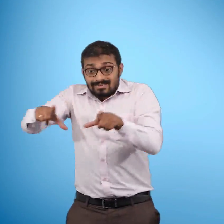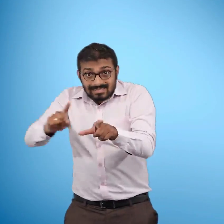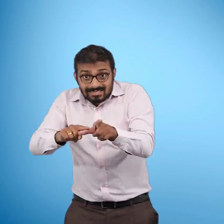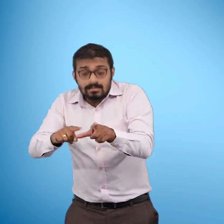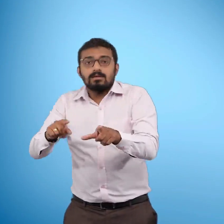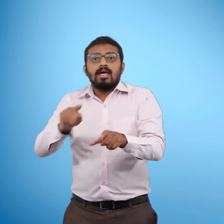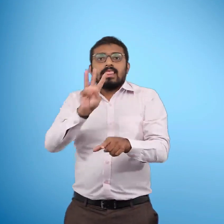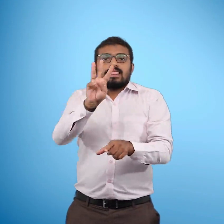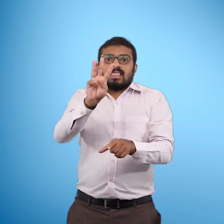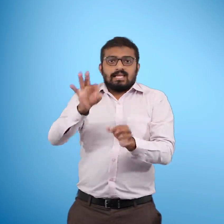3 feet,